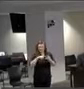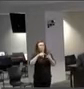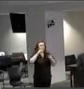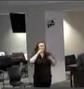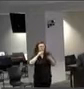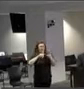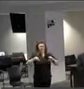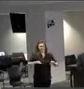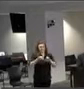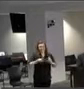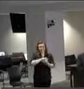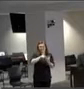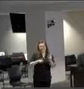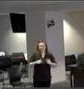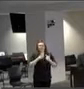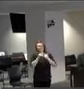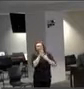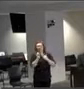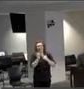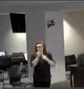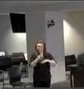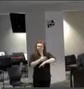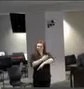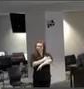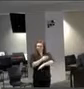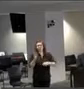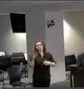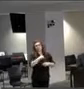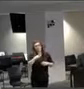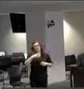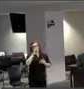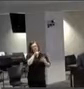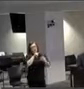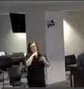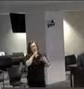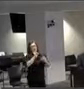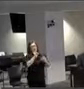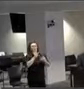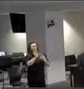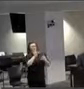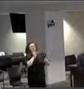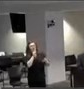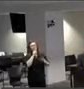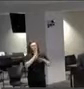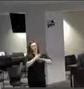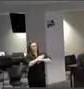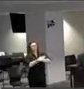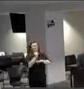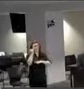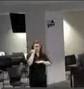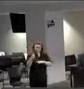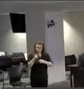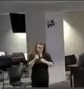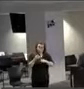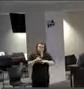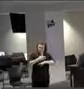and activity. Members will choose the health category they would like to work on and set a weekly goal. If they progress at least four